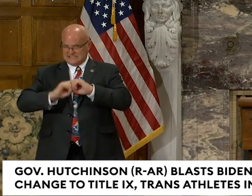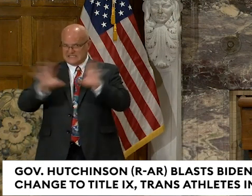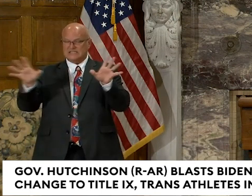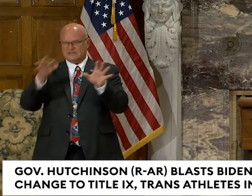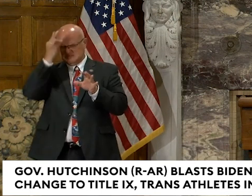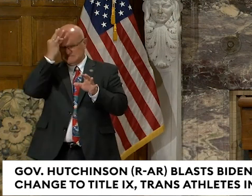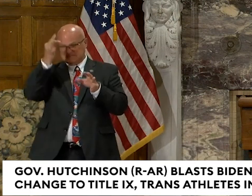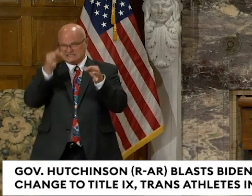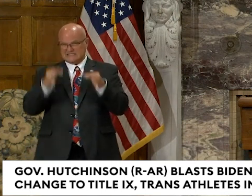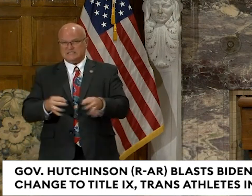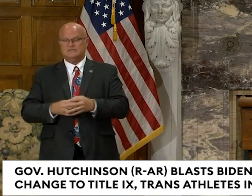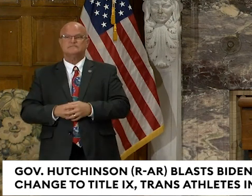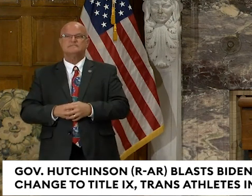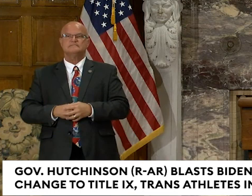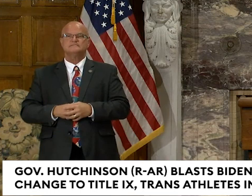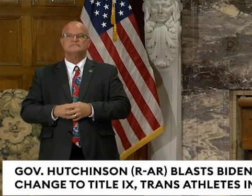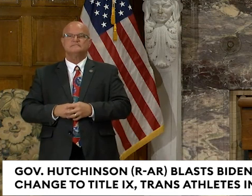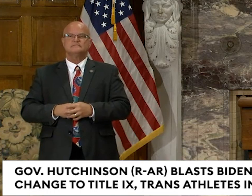narrow decision. Do you